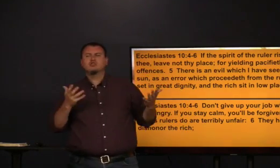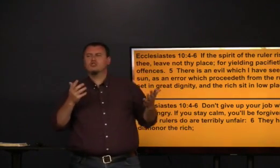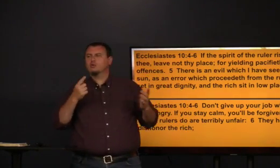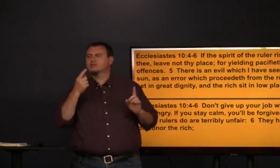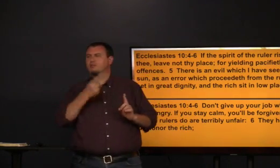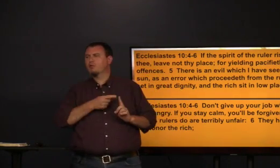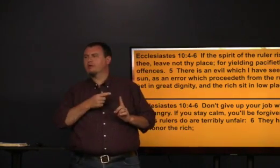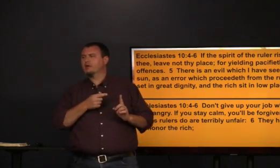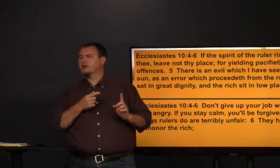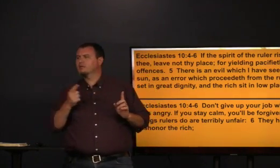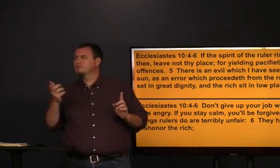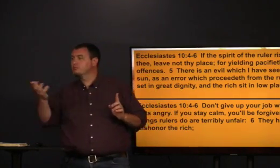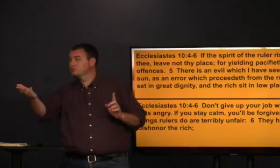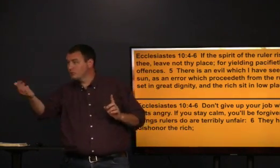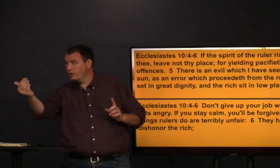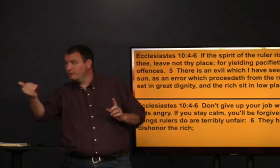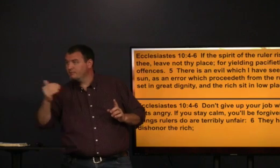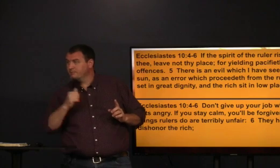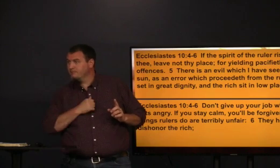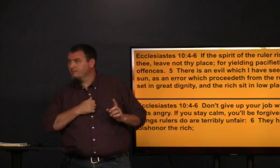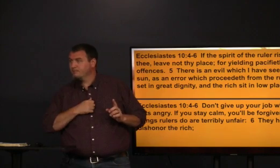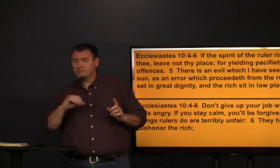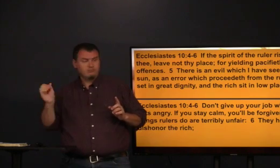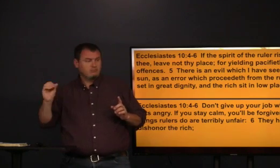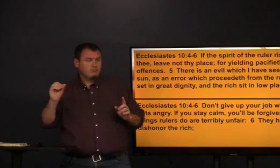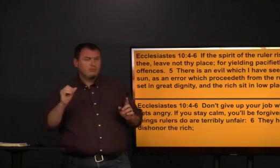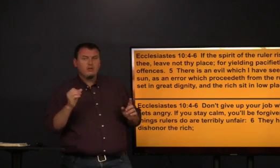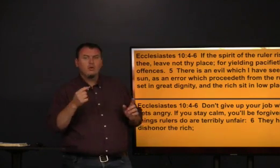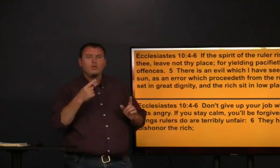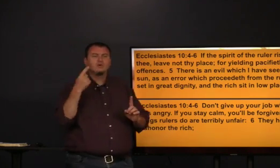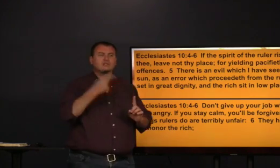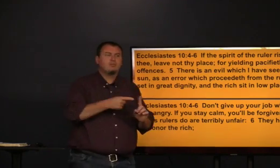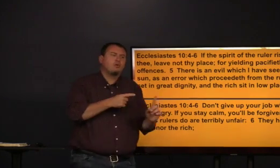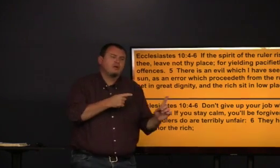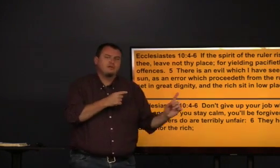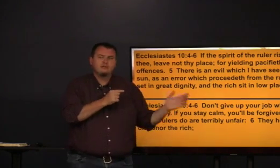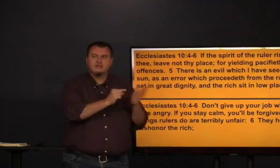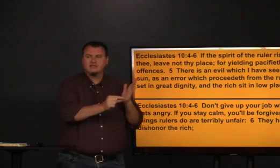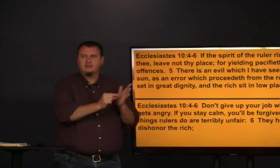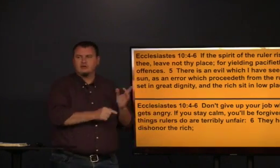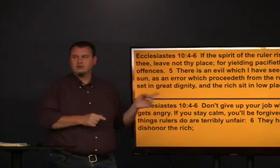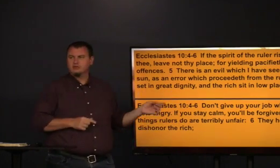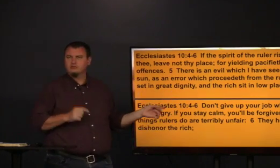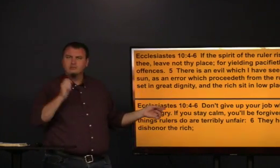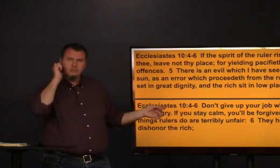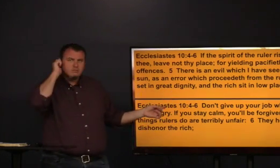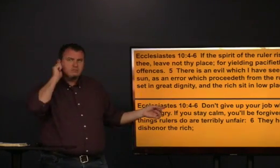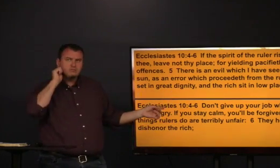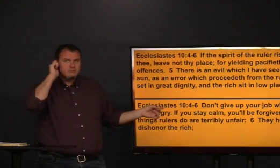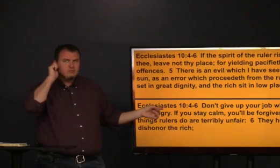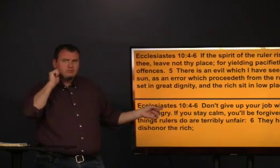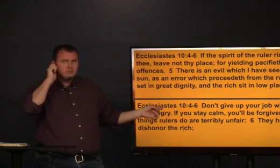So what's the point here? Go ahead. What's the point to this verse?